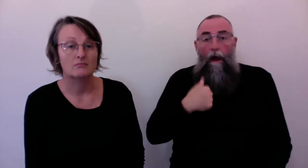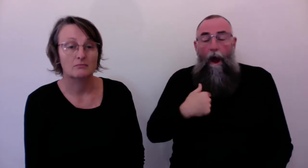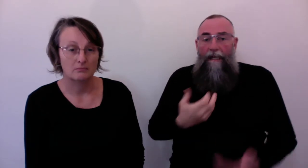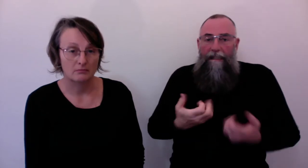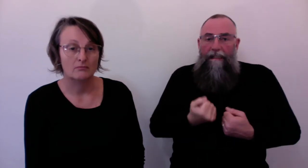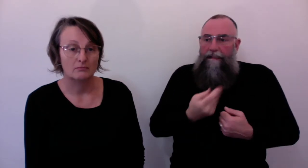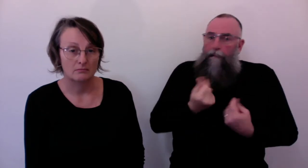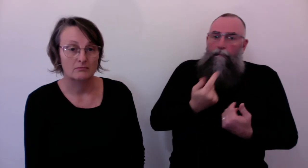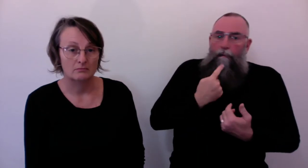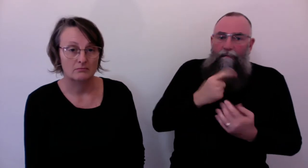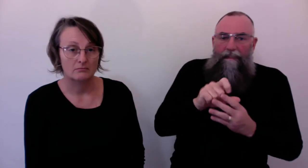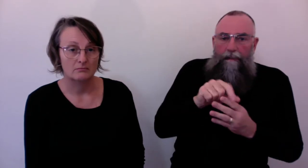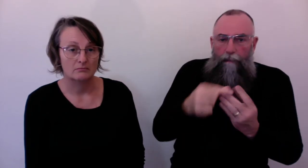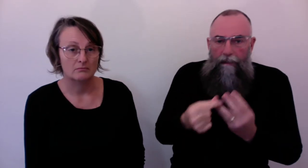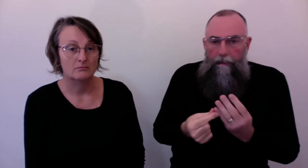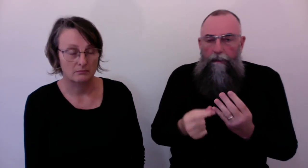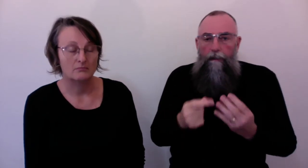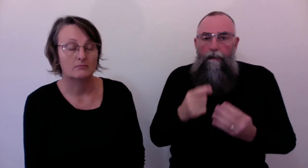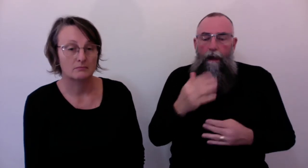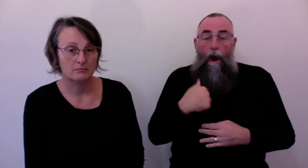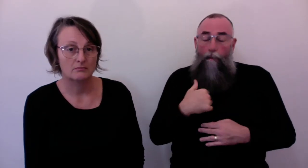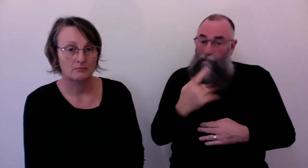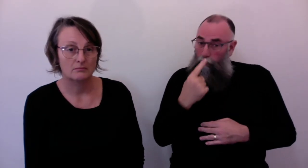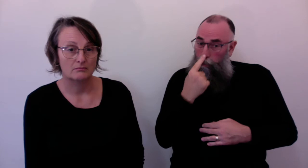just before I turned 20 years old. Yeah. So